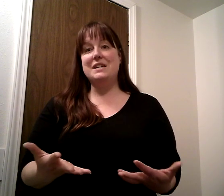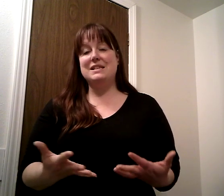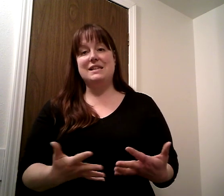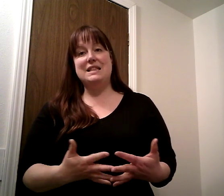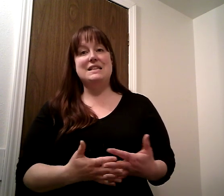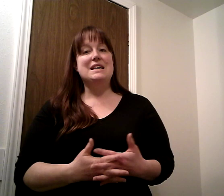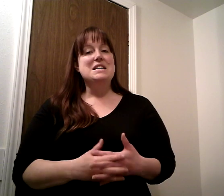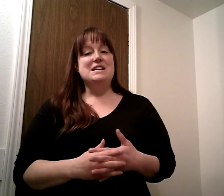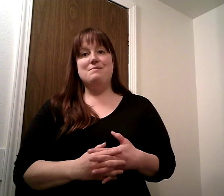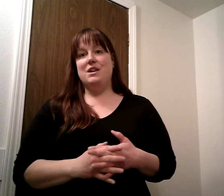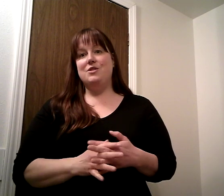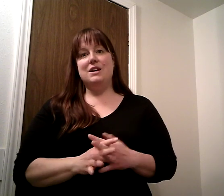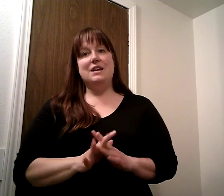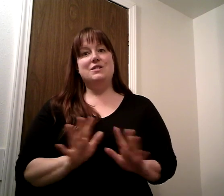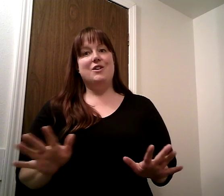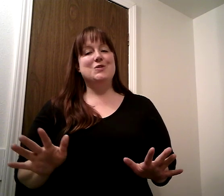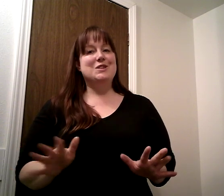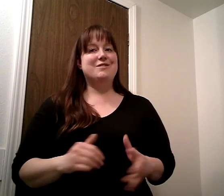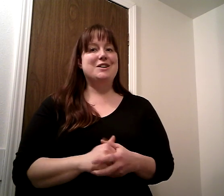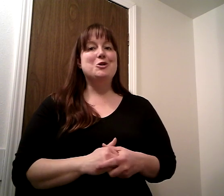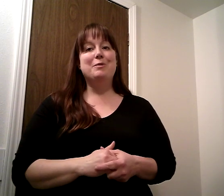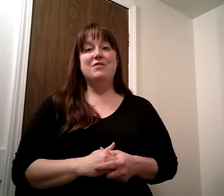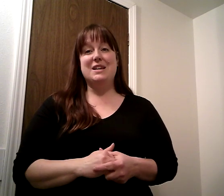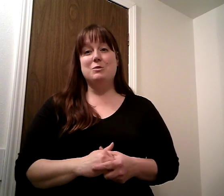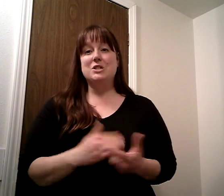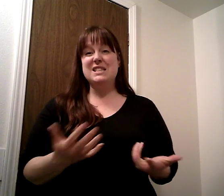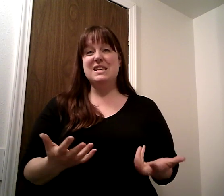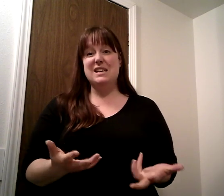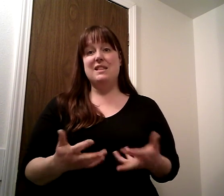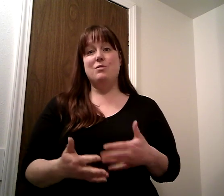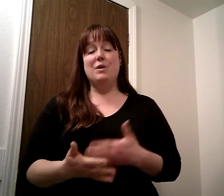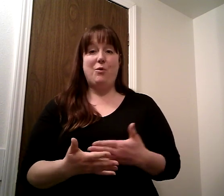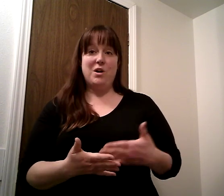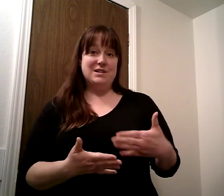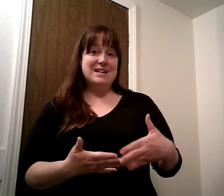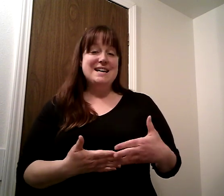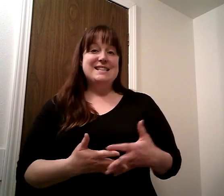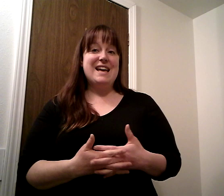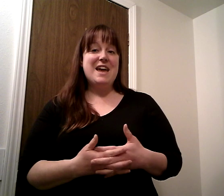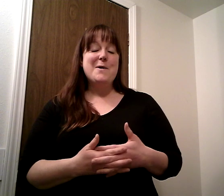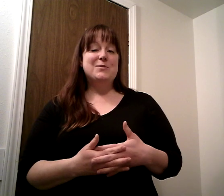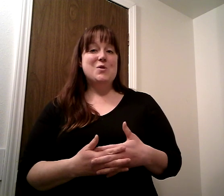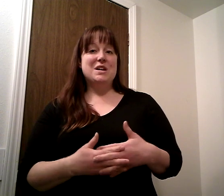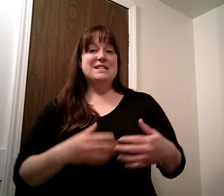to sign this, and you could get into all sorts of interpretive things, but we're just going to sign what the words say. So we're going to